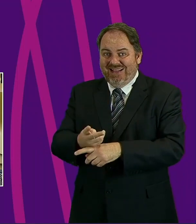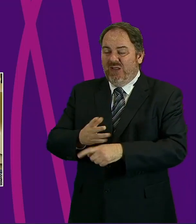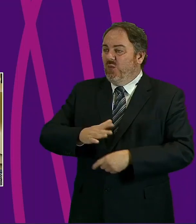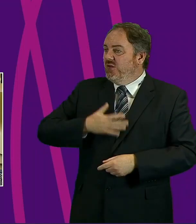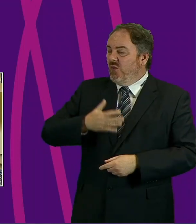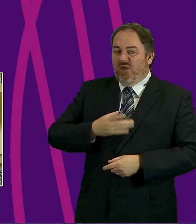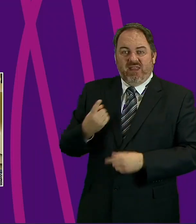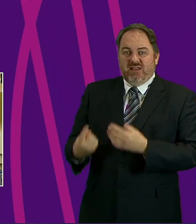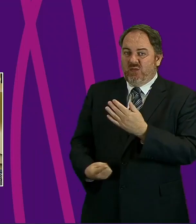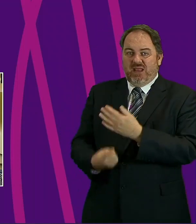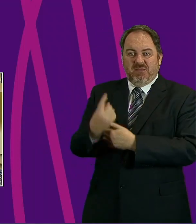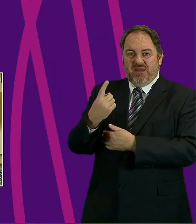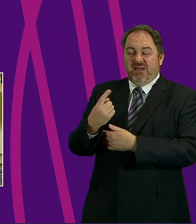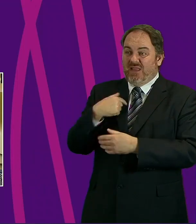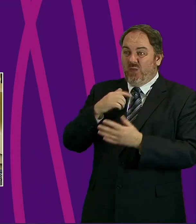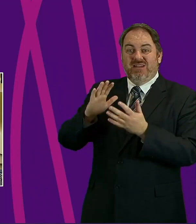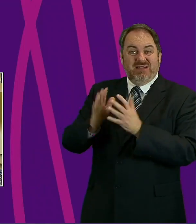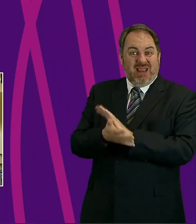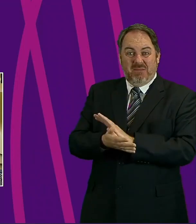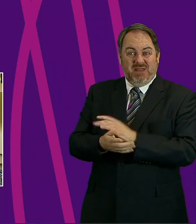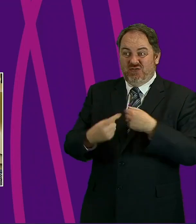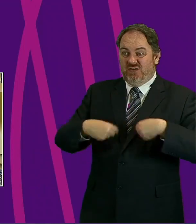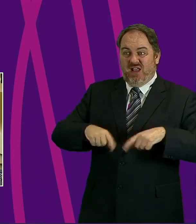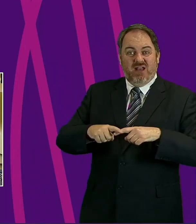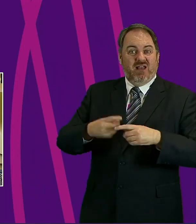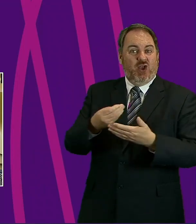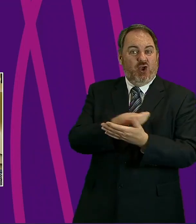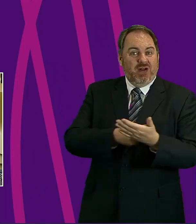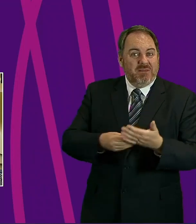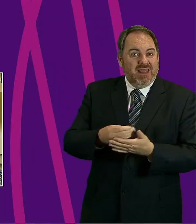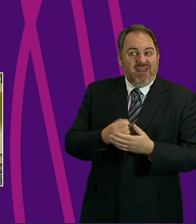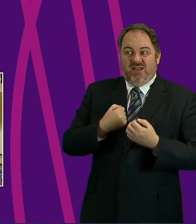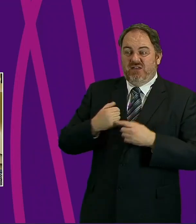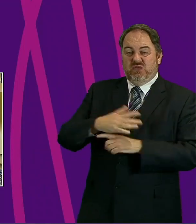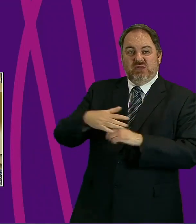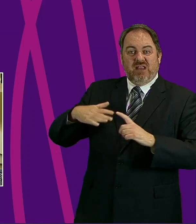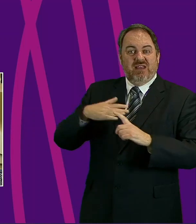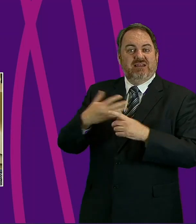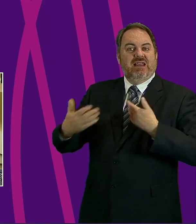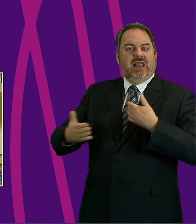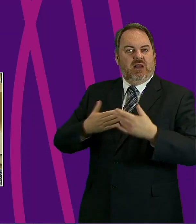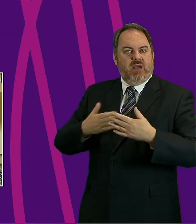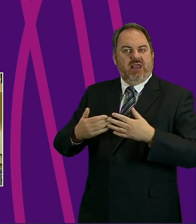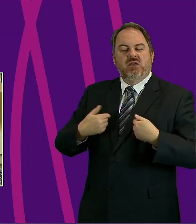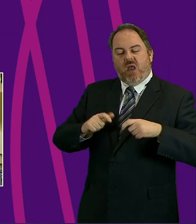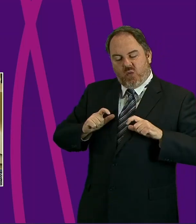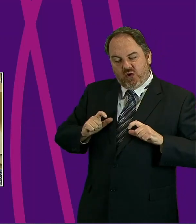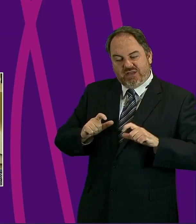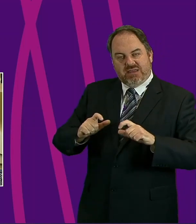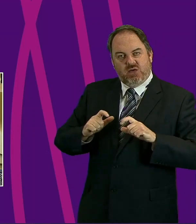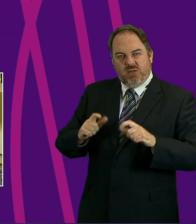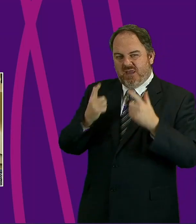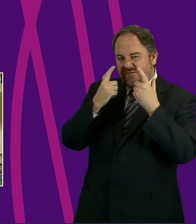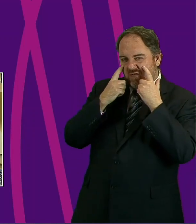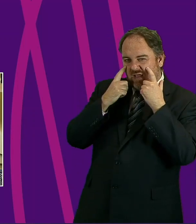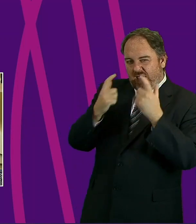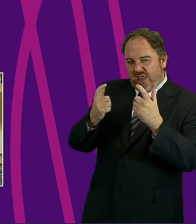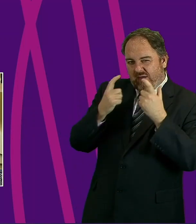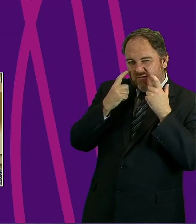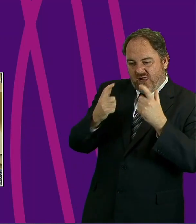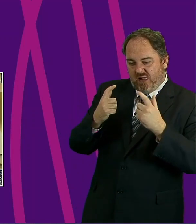for the economy, as well as undoubtedly leading to more lives lost. So I will make no apology for continuing to take a very careful and cautious